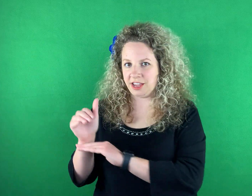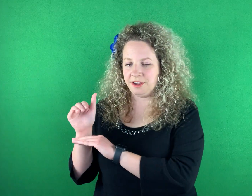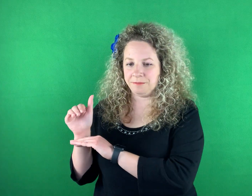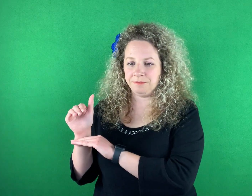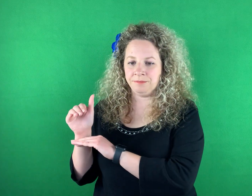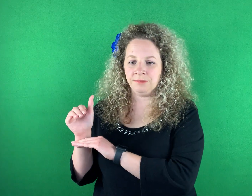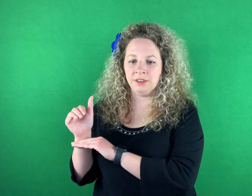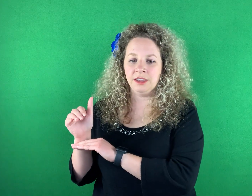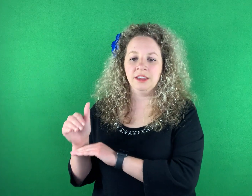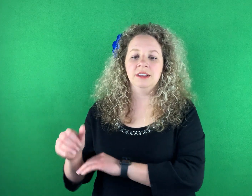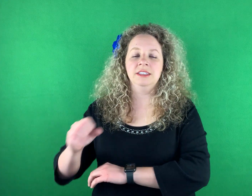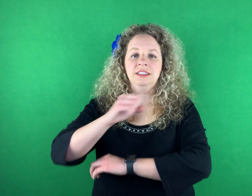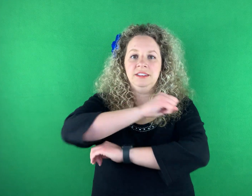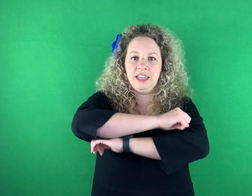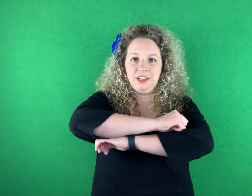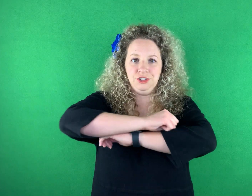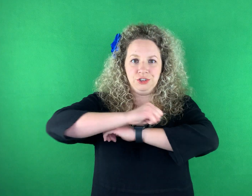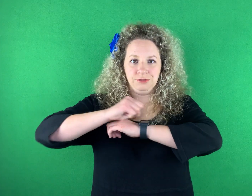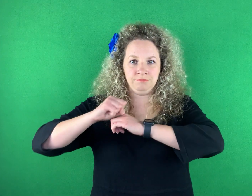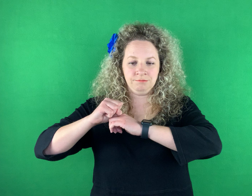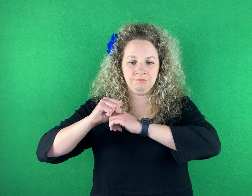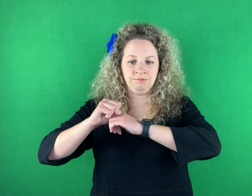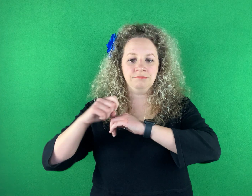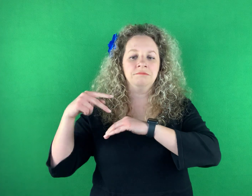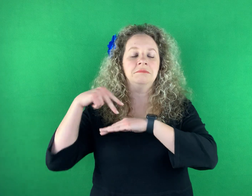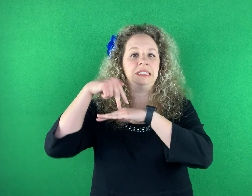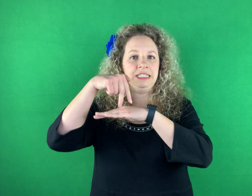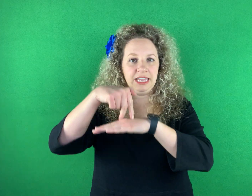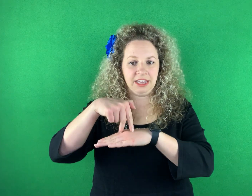night, stage, stand,